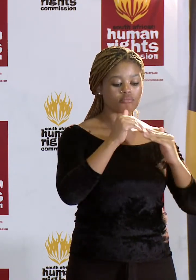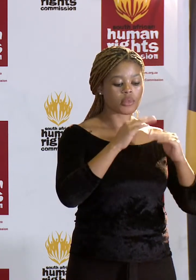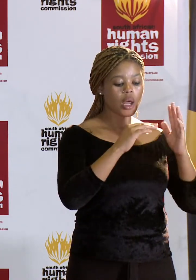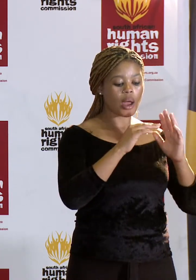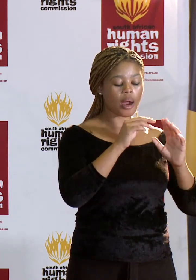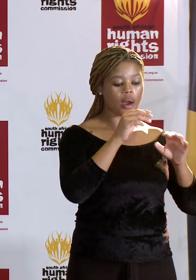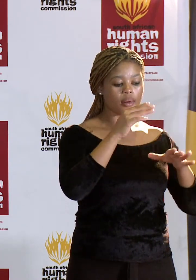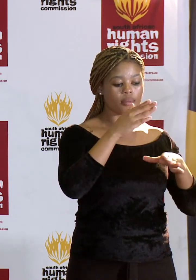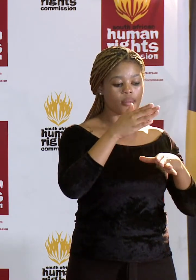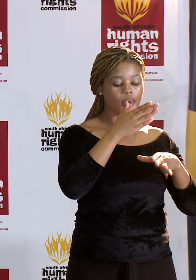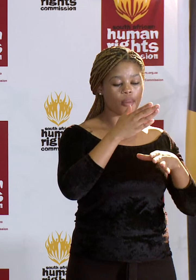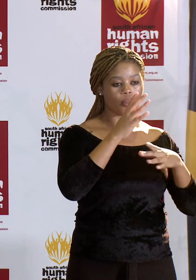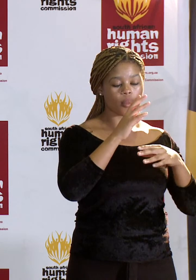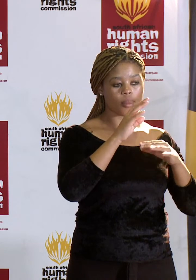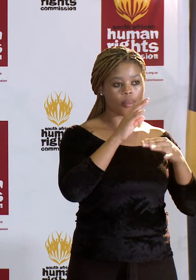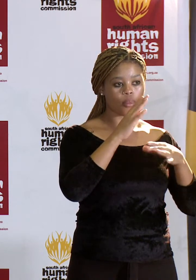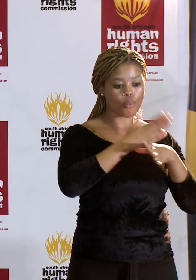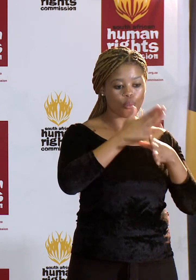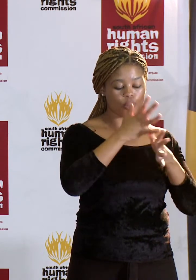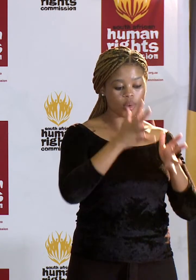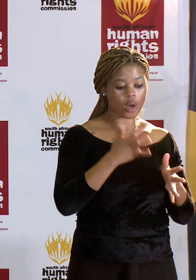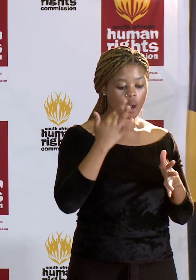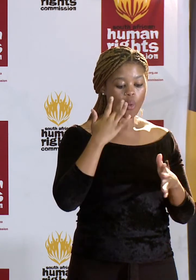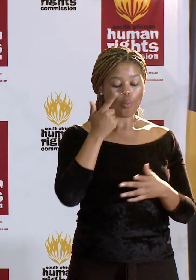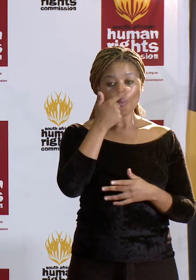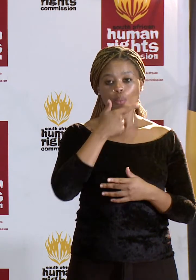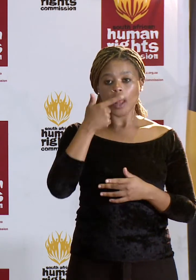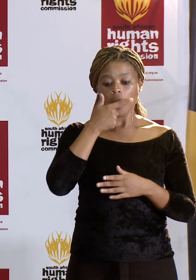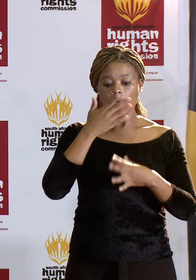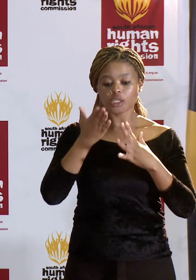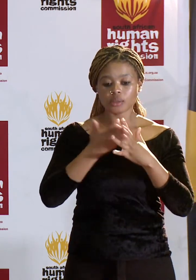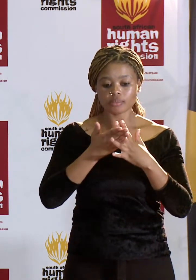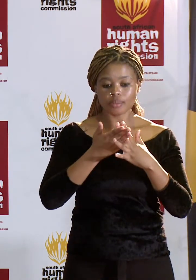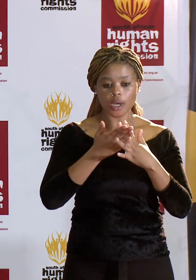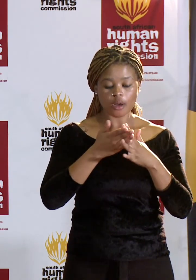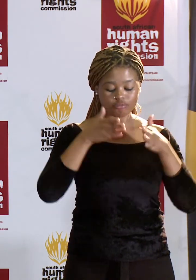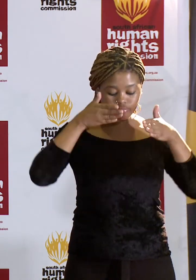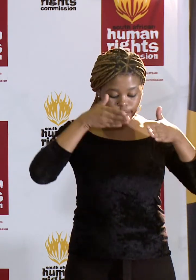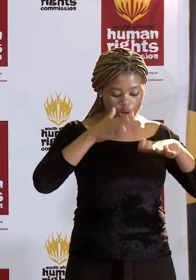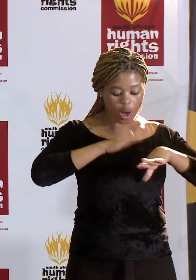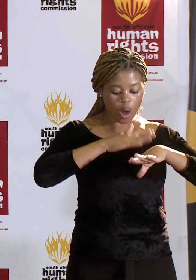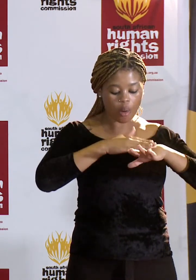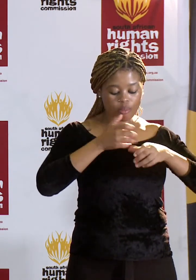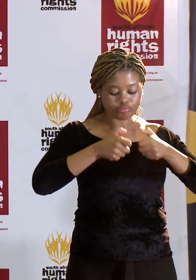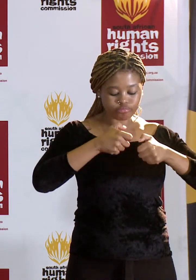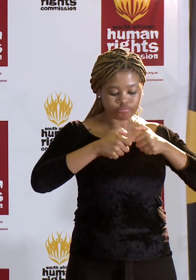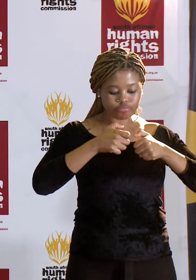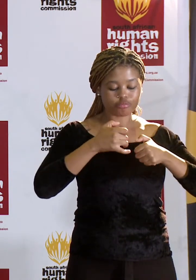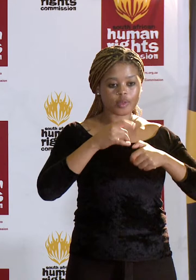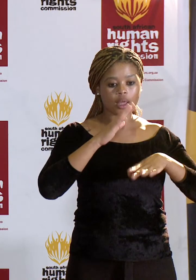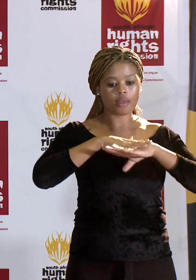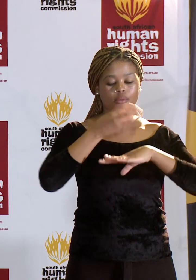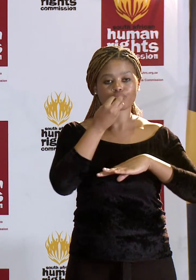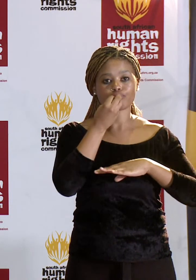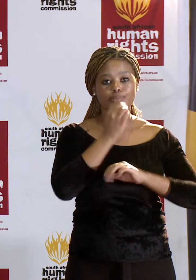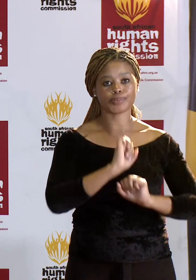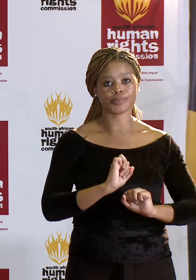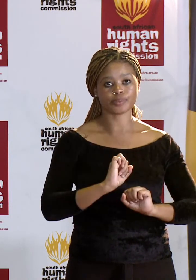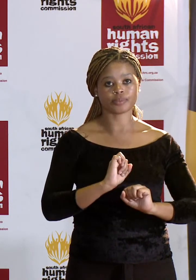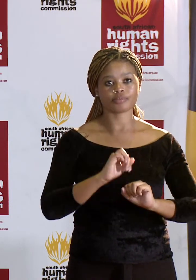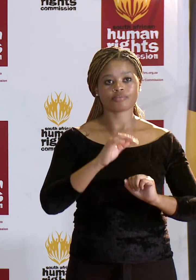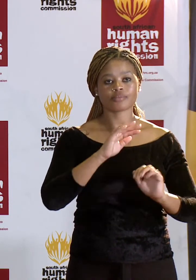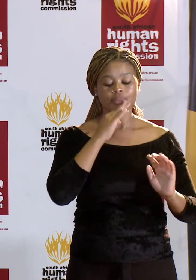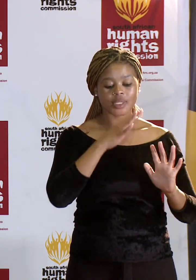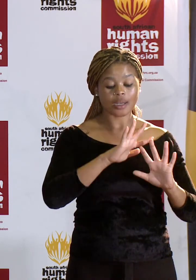workers, as soon as they take a lunch break, they focus more on their cell phones than their food.